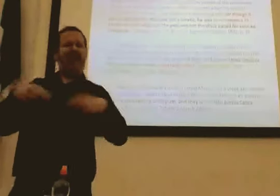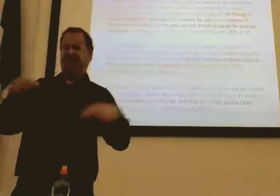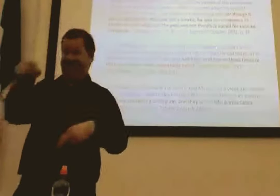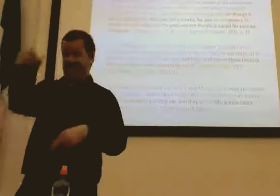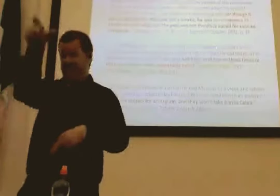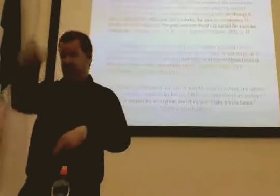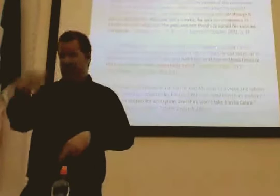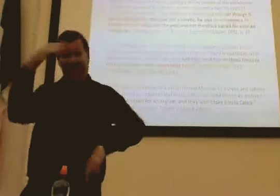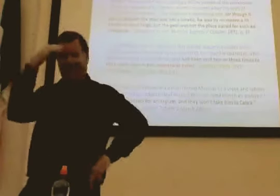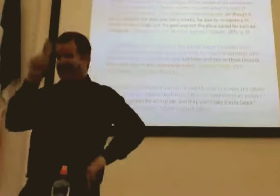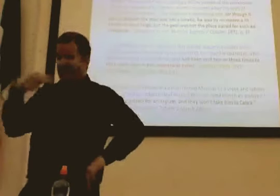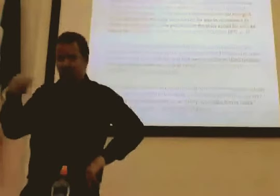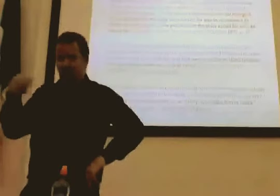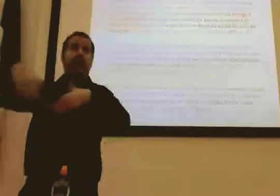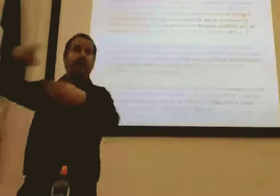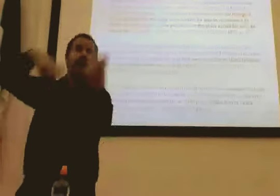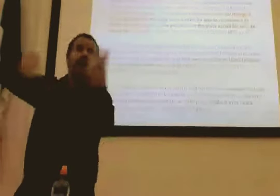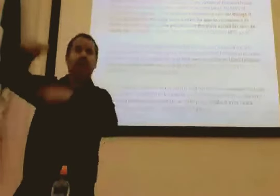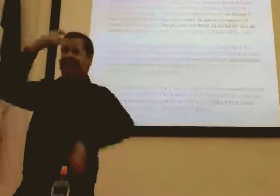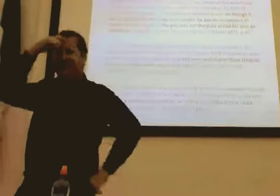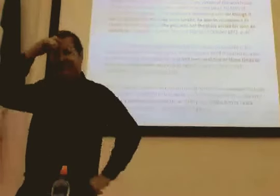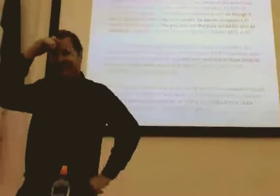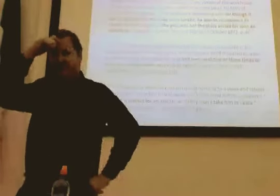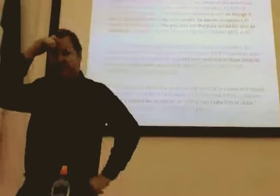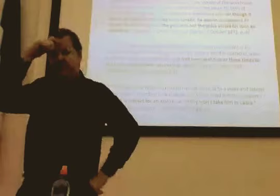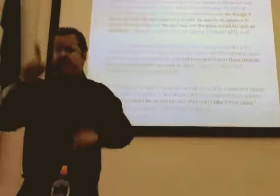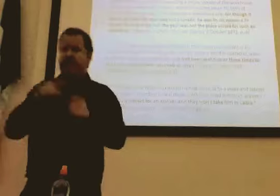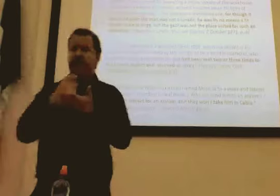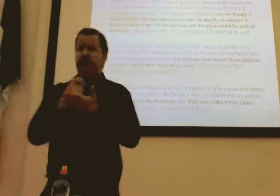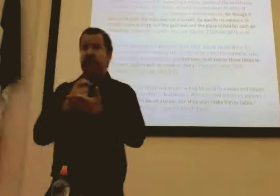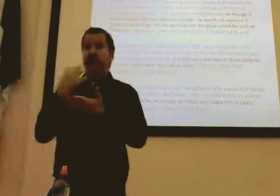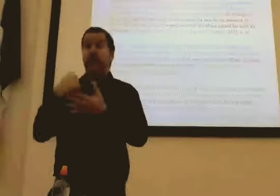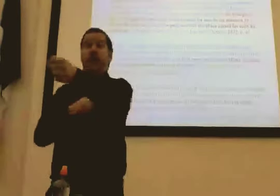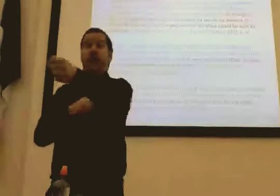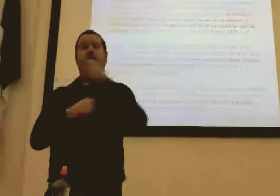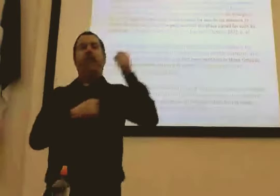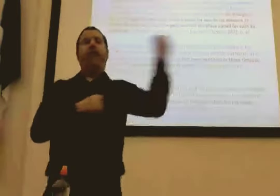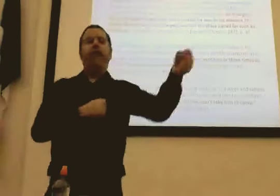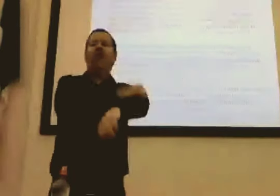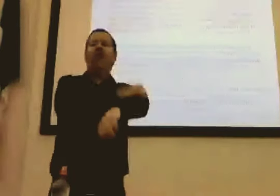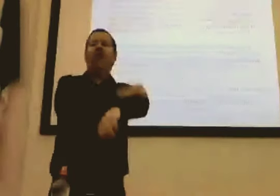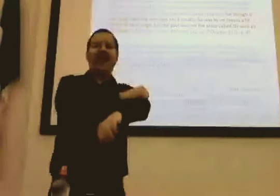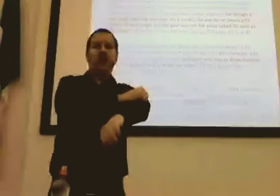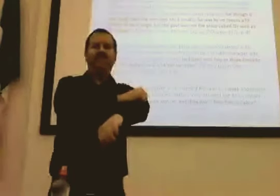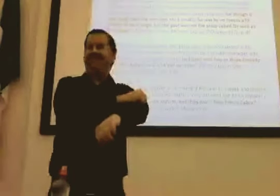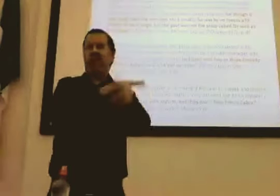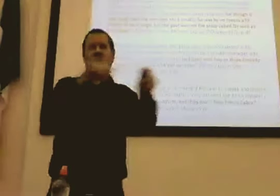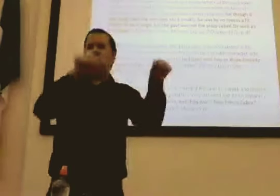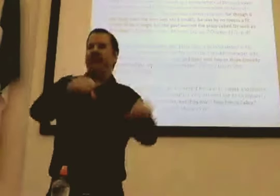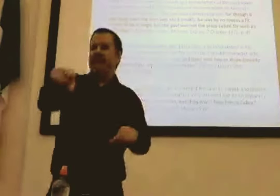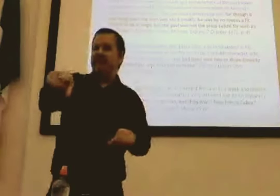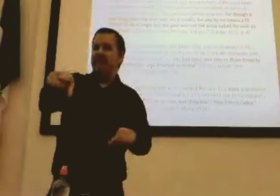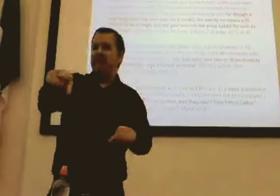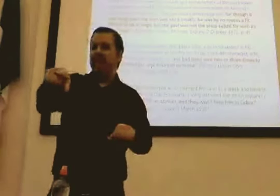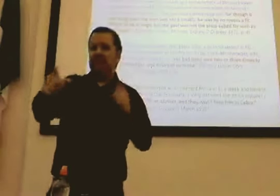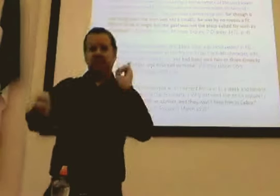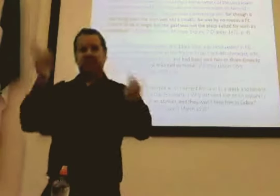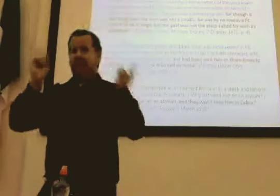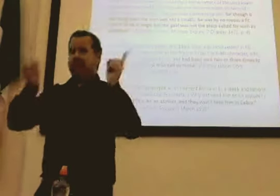if we let him into civil society, it wouldn't be safe, that he couldn't be left his own devices. But we also realised that